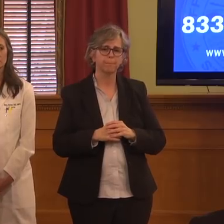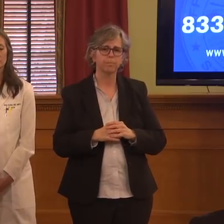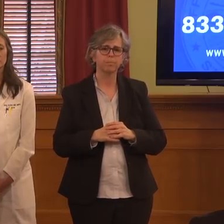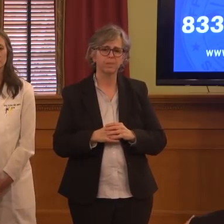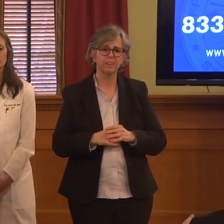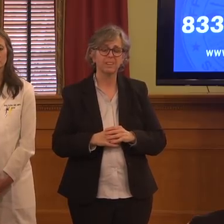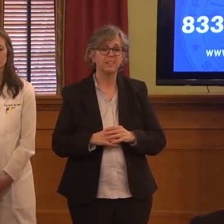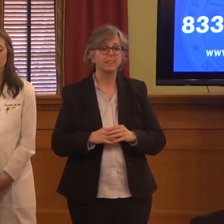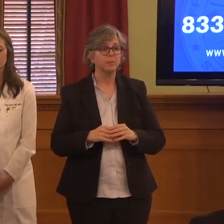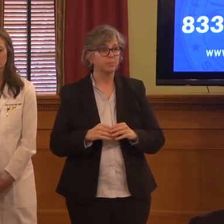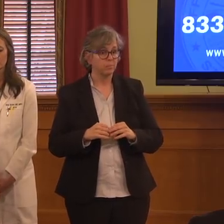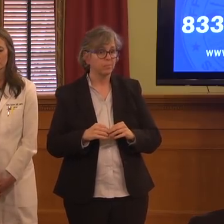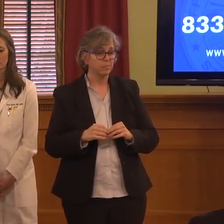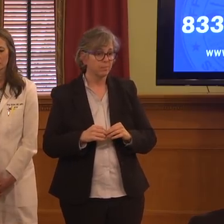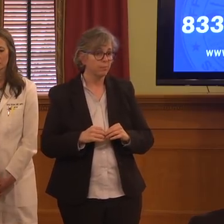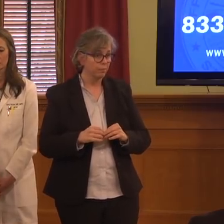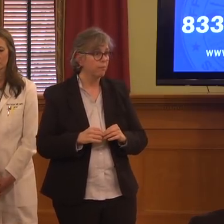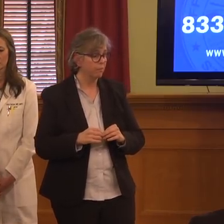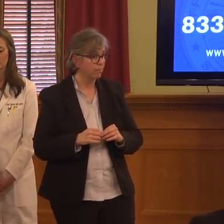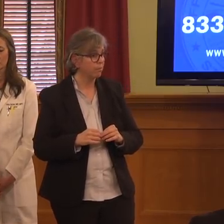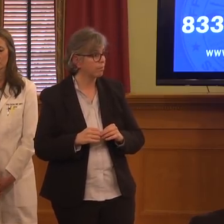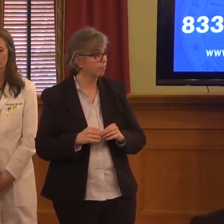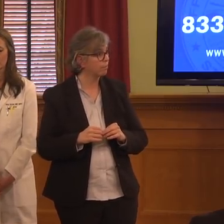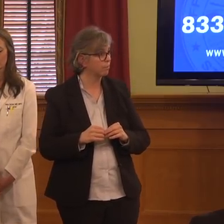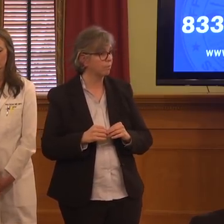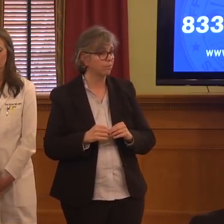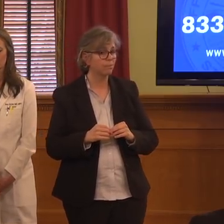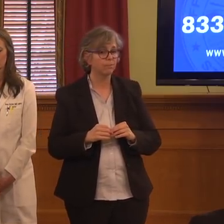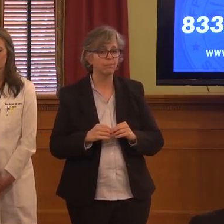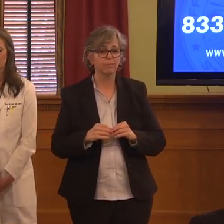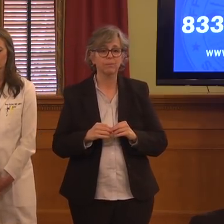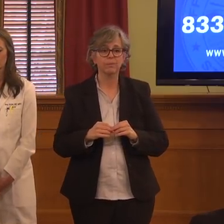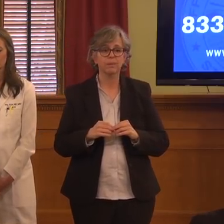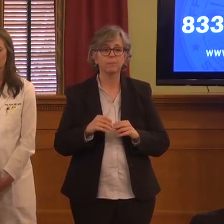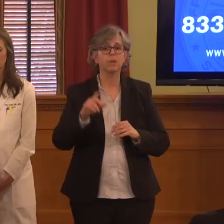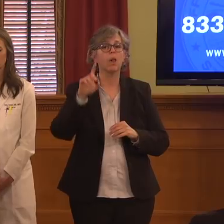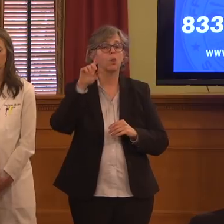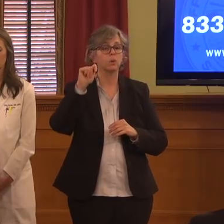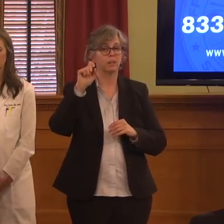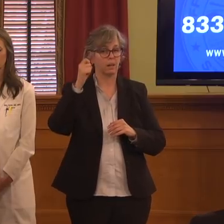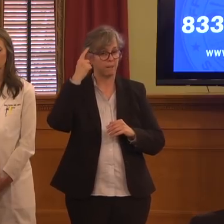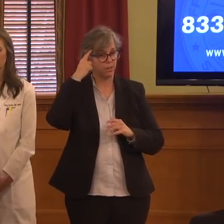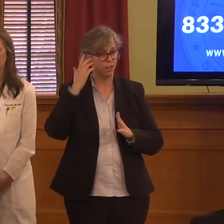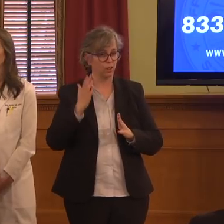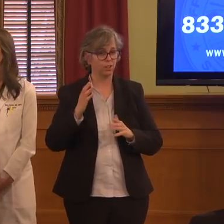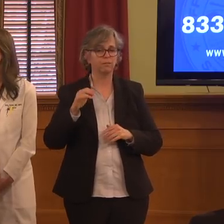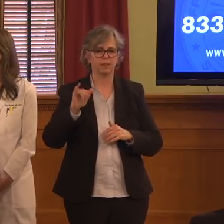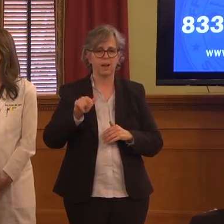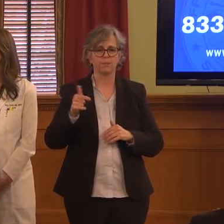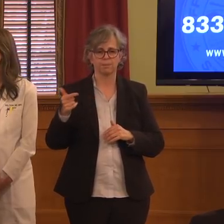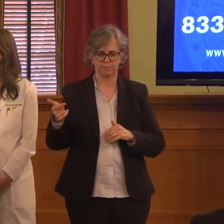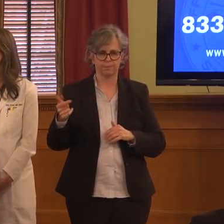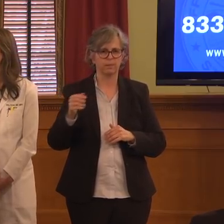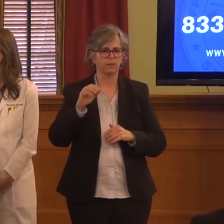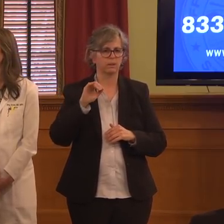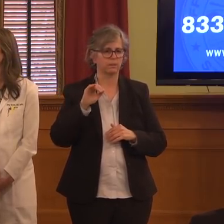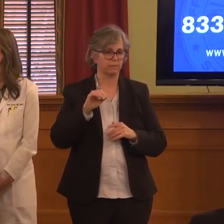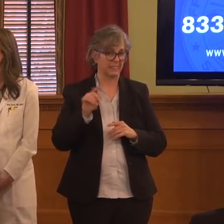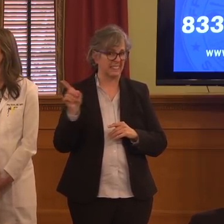Let me now ask the Lieutenant Governor to come back. We're sending a